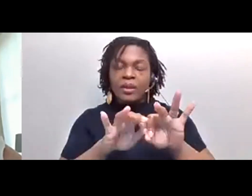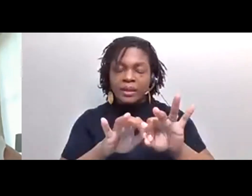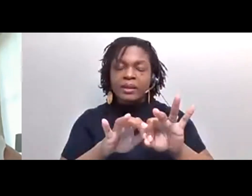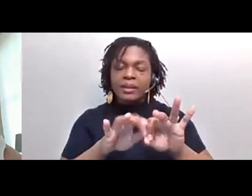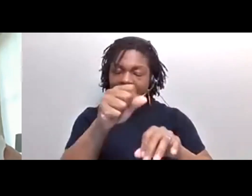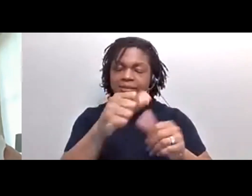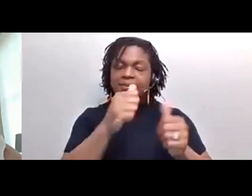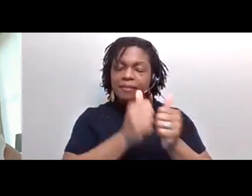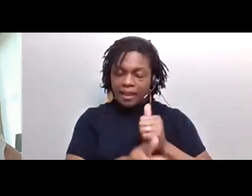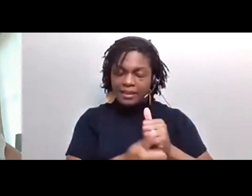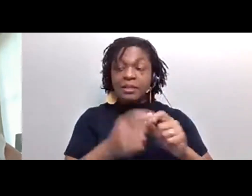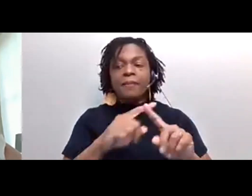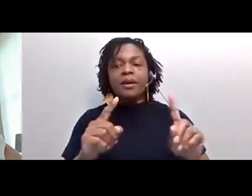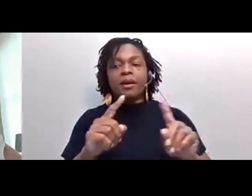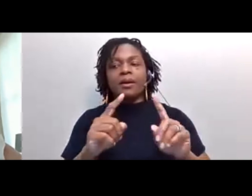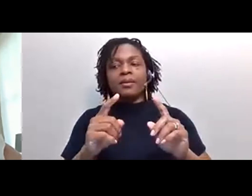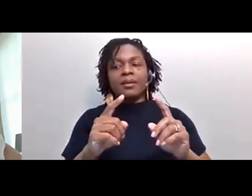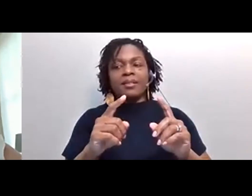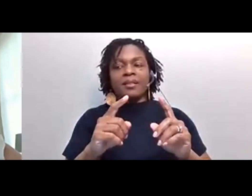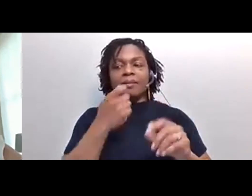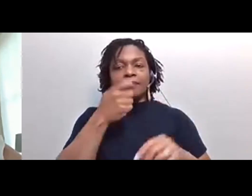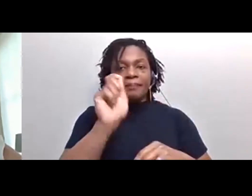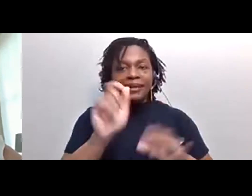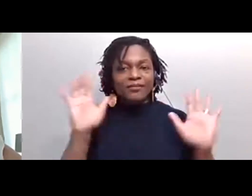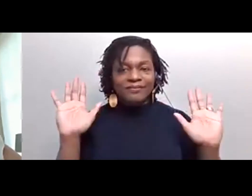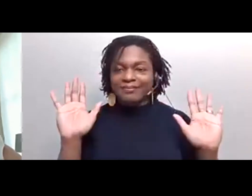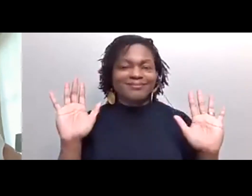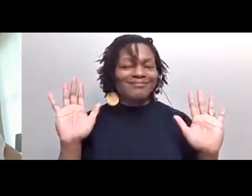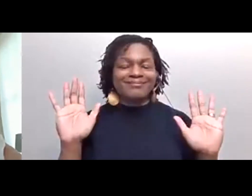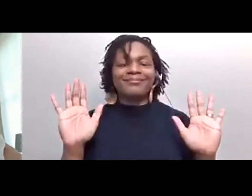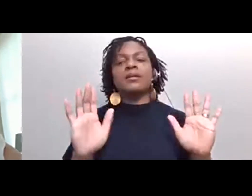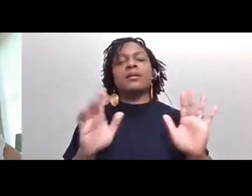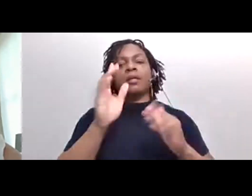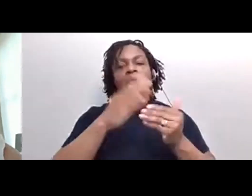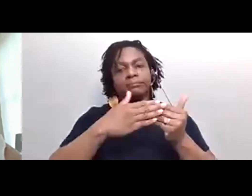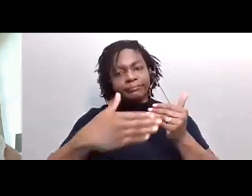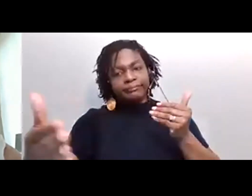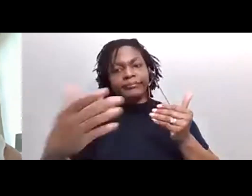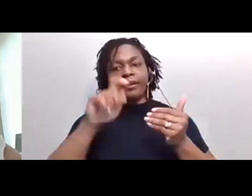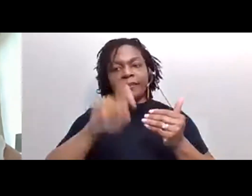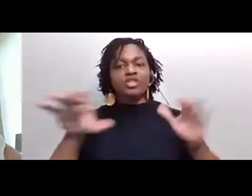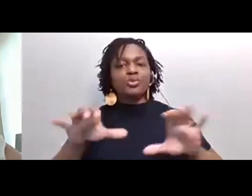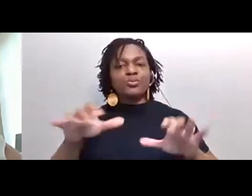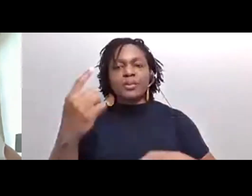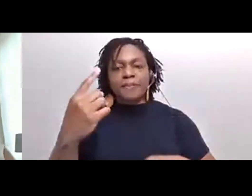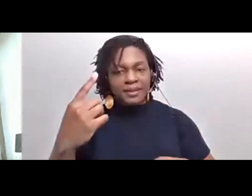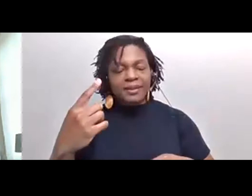we really just have to keep working now that the session is over, be sure that things are actually